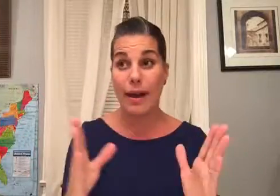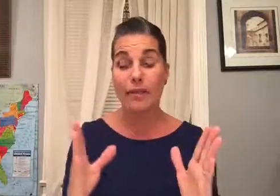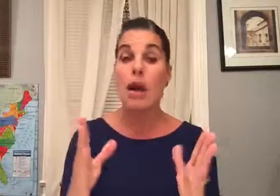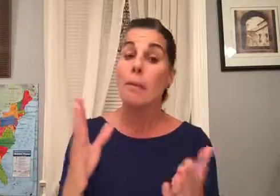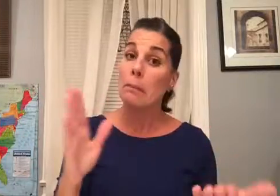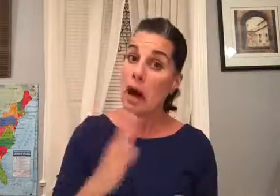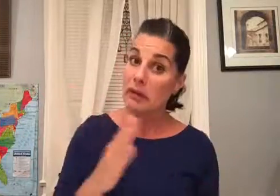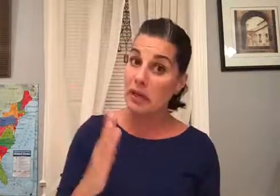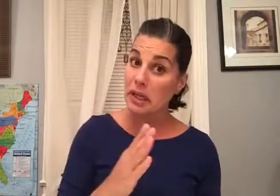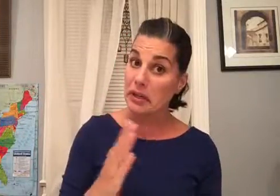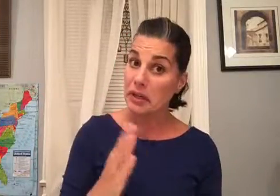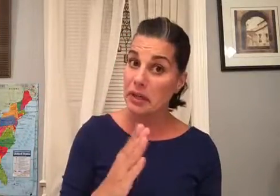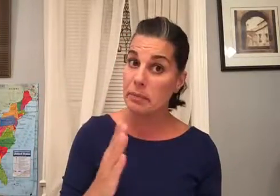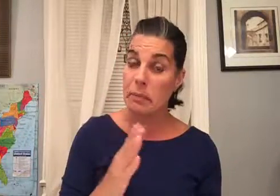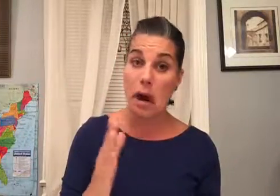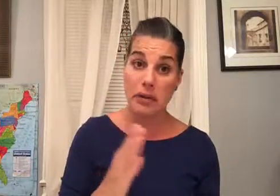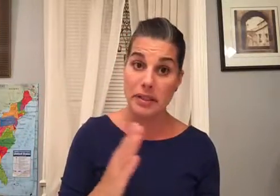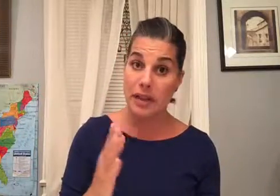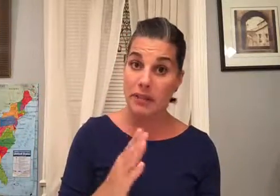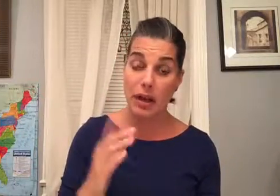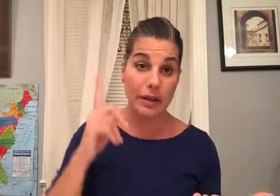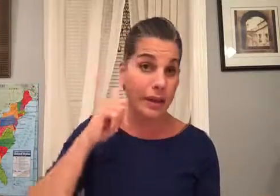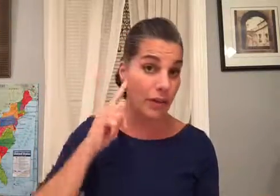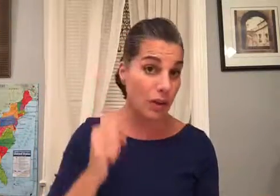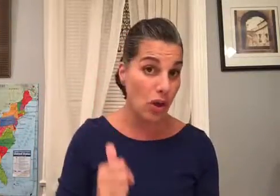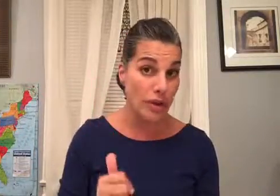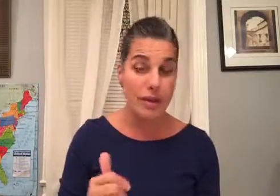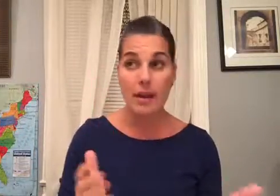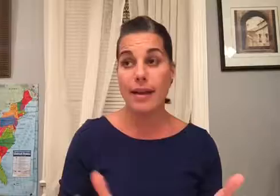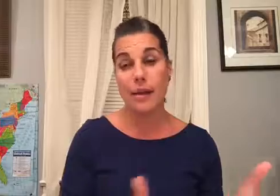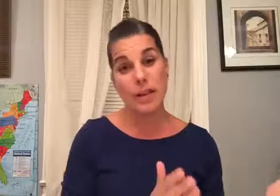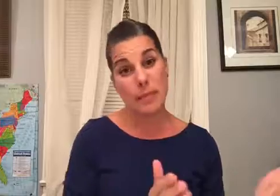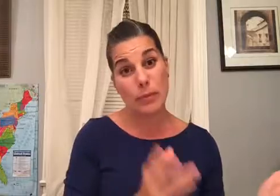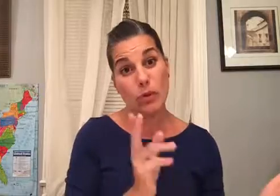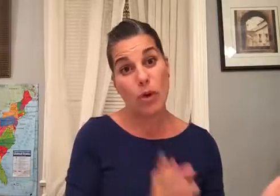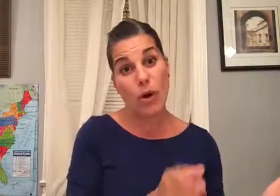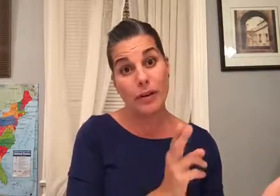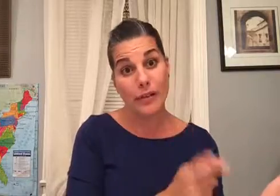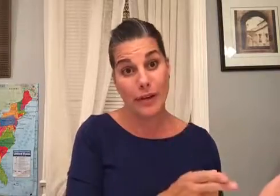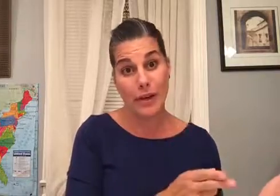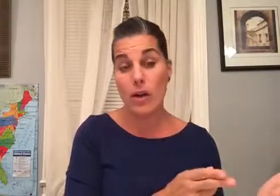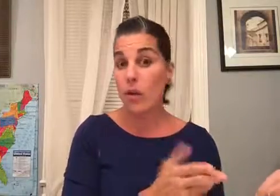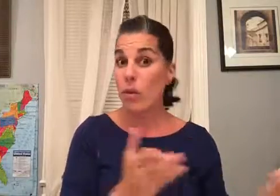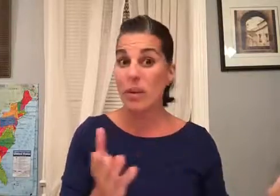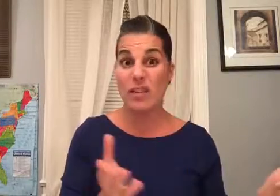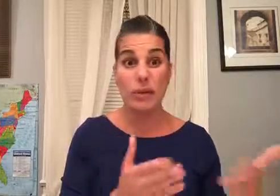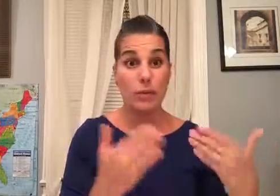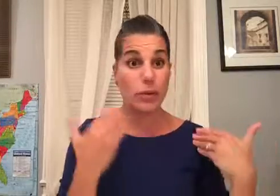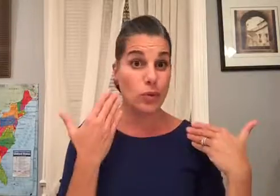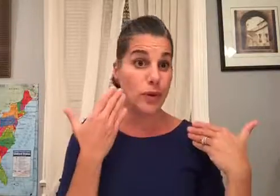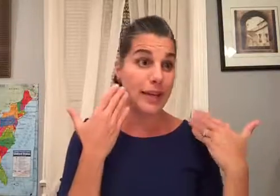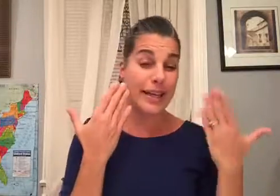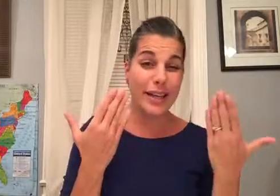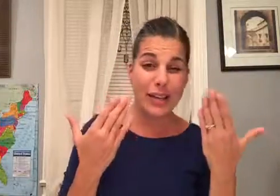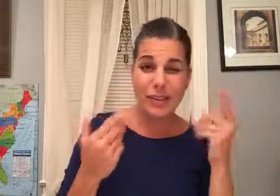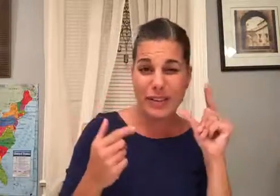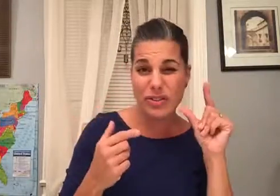have moderate hearing, hearing loss, and then we have people who are hard of hearing. Or we have people who can hear and there's